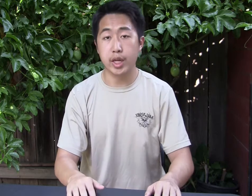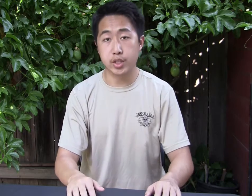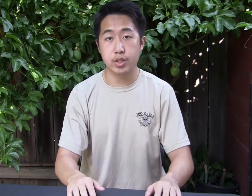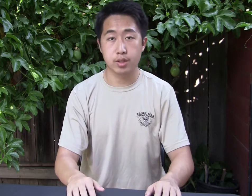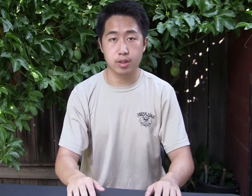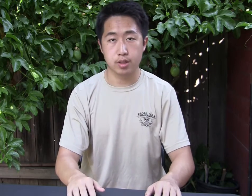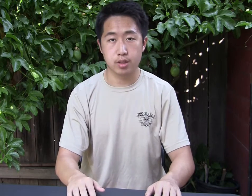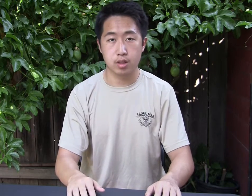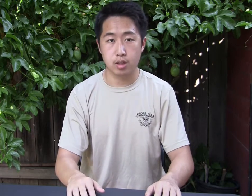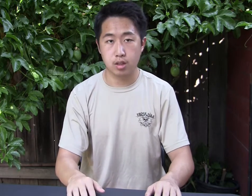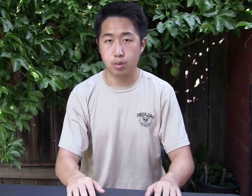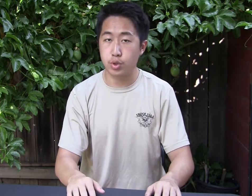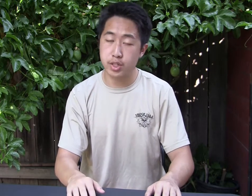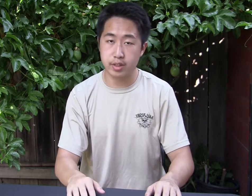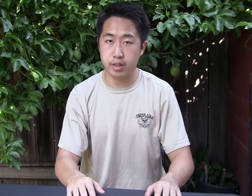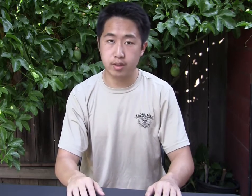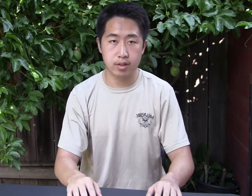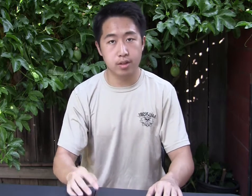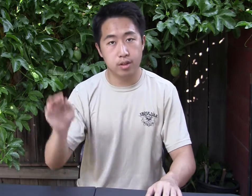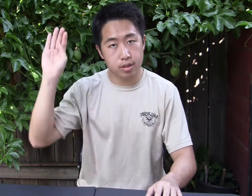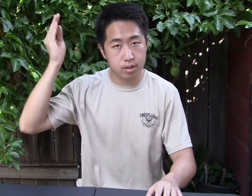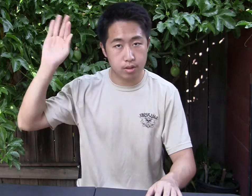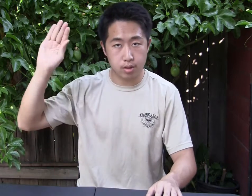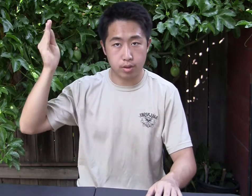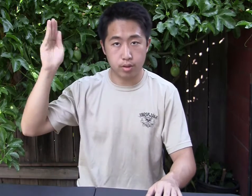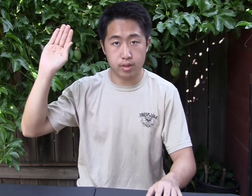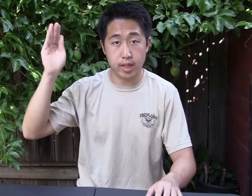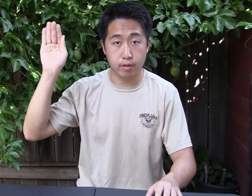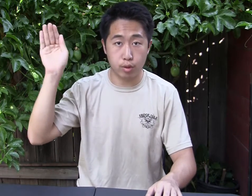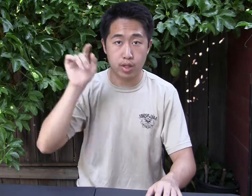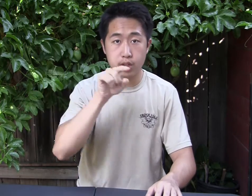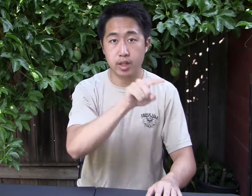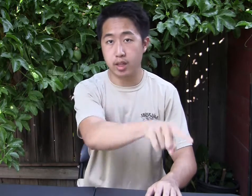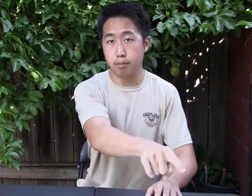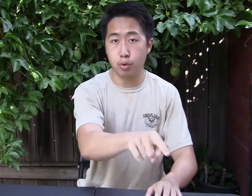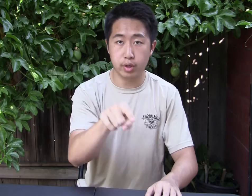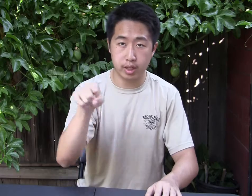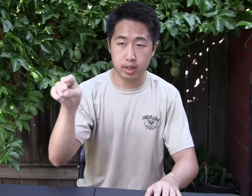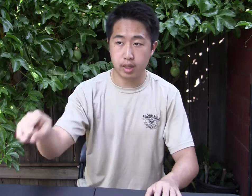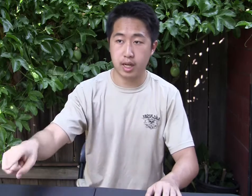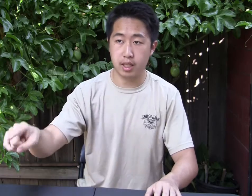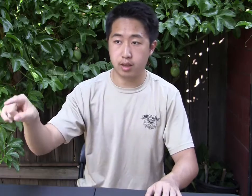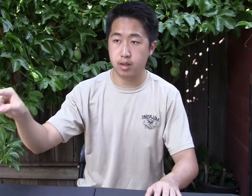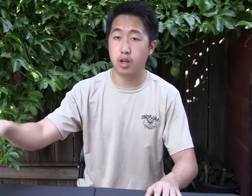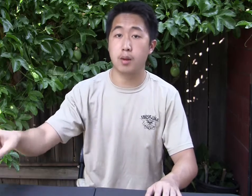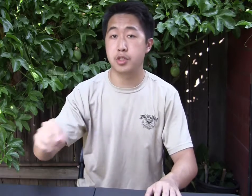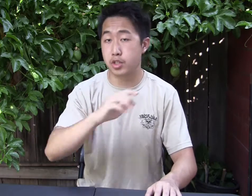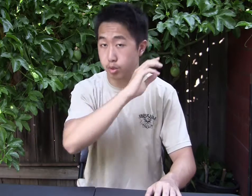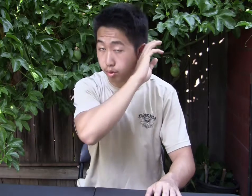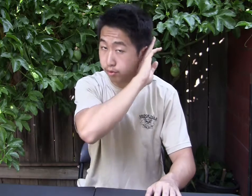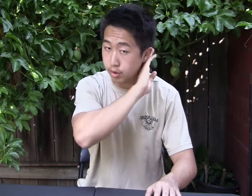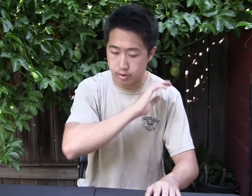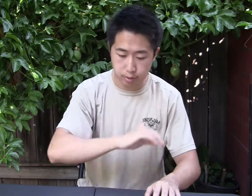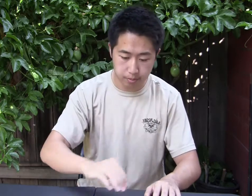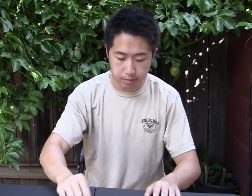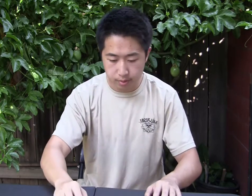Which? Which is it? Do the sign for question and then point at the objects you're referring to.